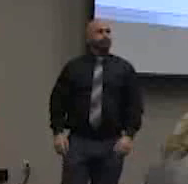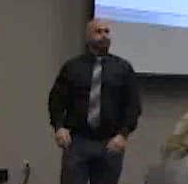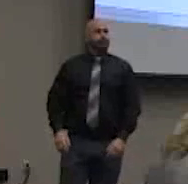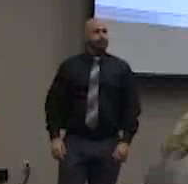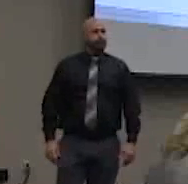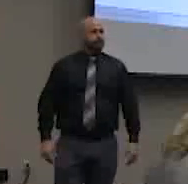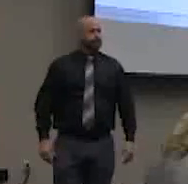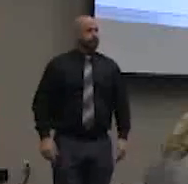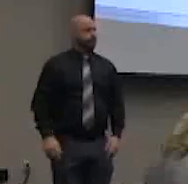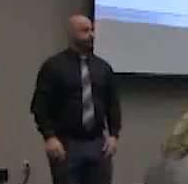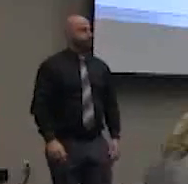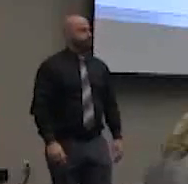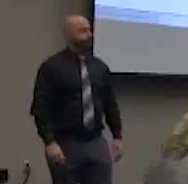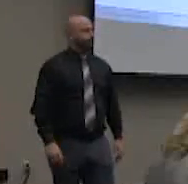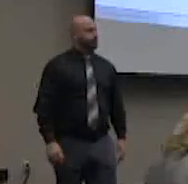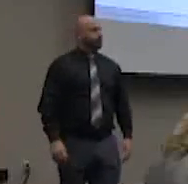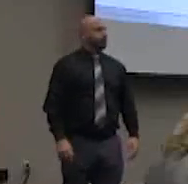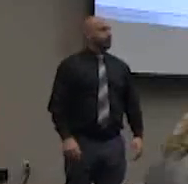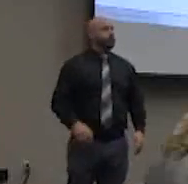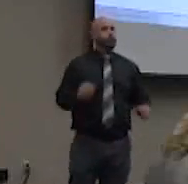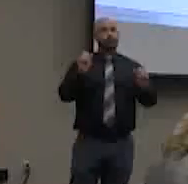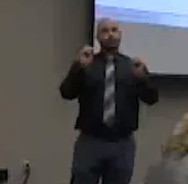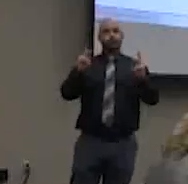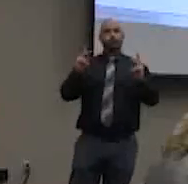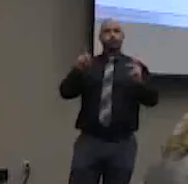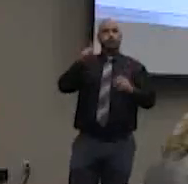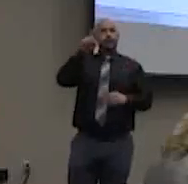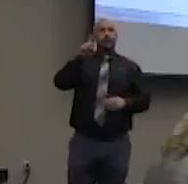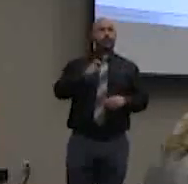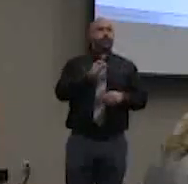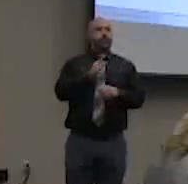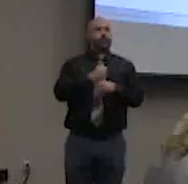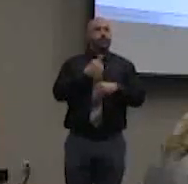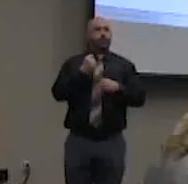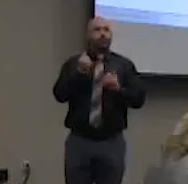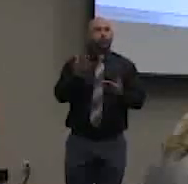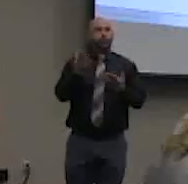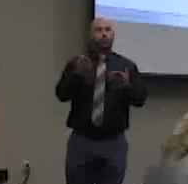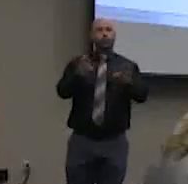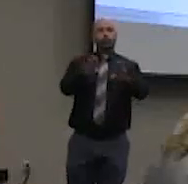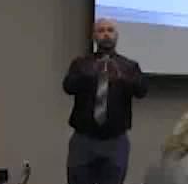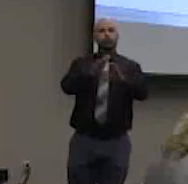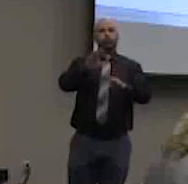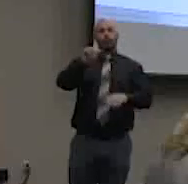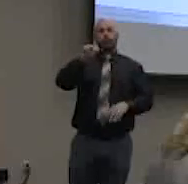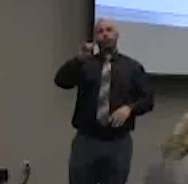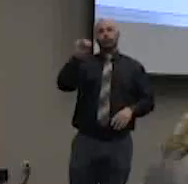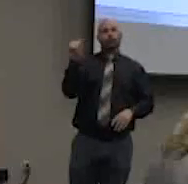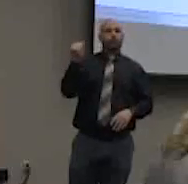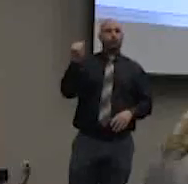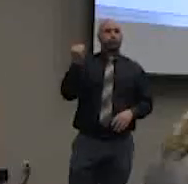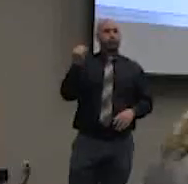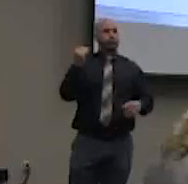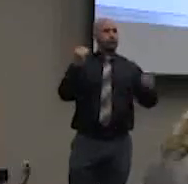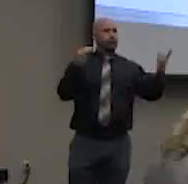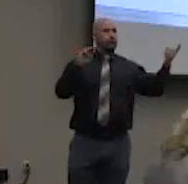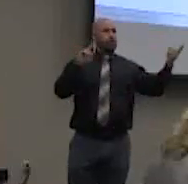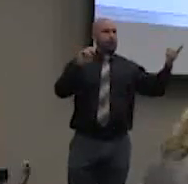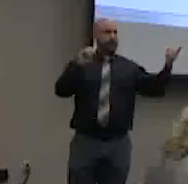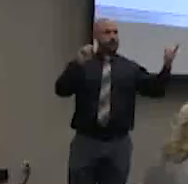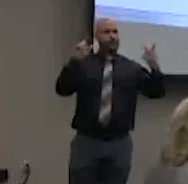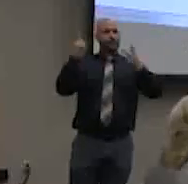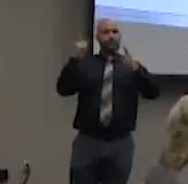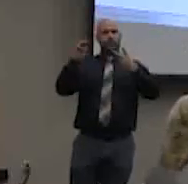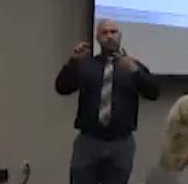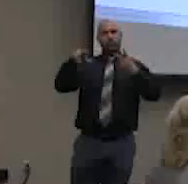Okay, I need a motion to adjourn in a second. Thank you, Michael. Thank you, Monique. And we will see y'all in November.